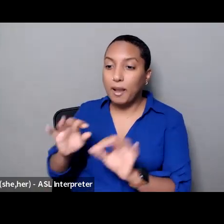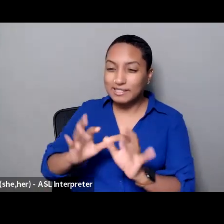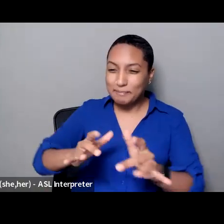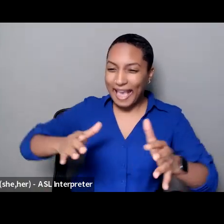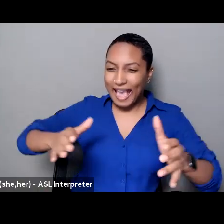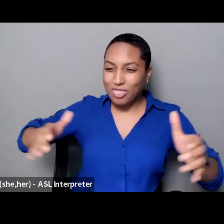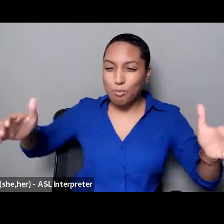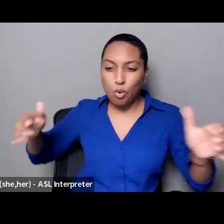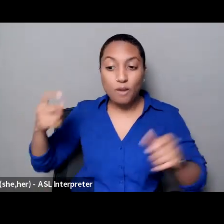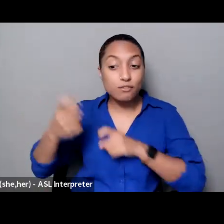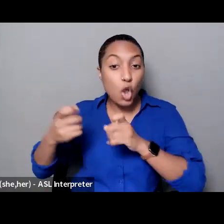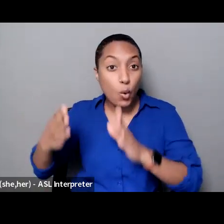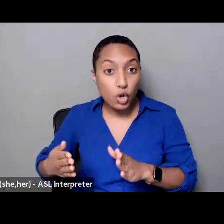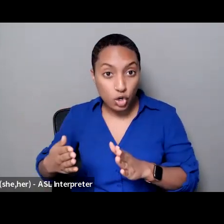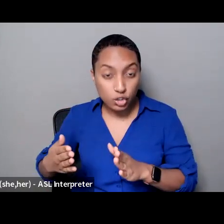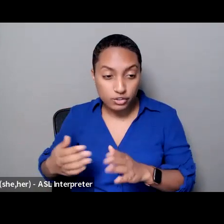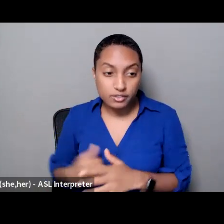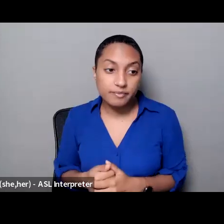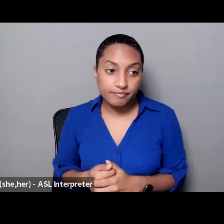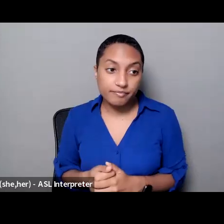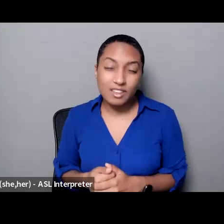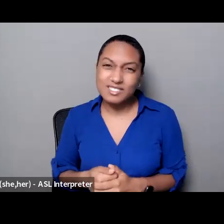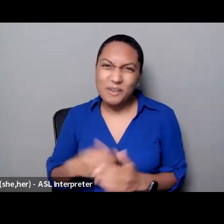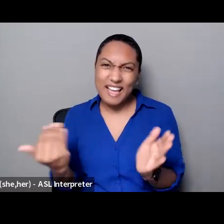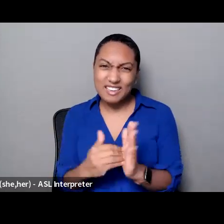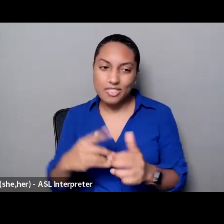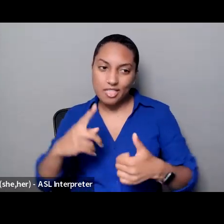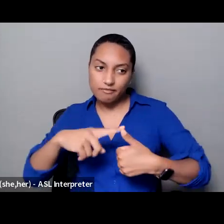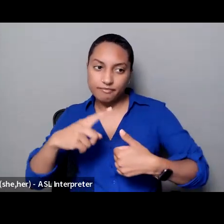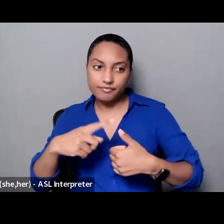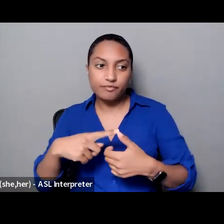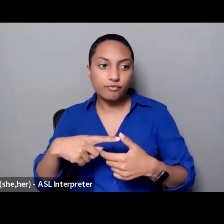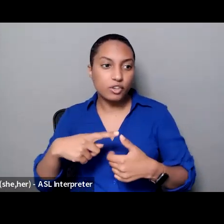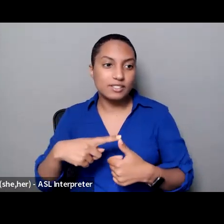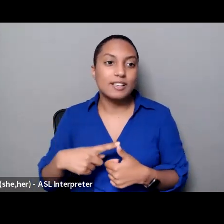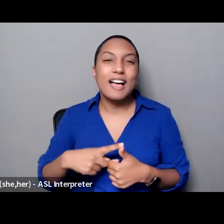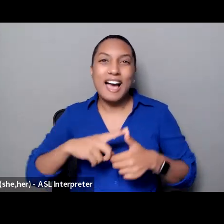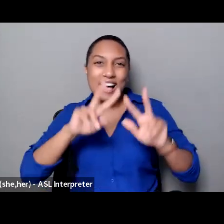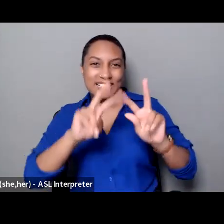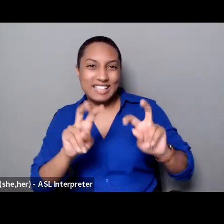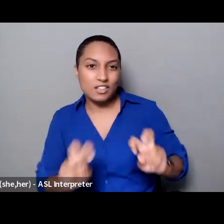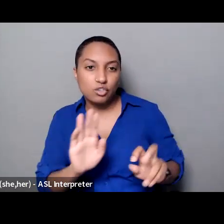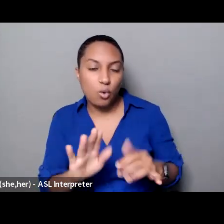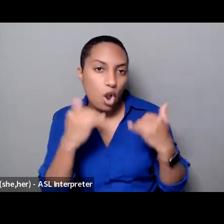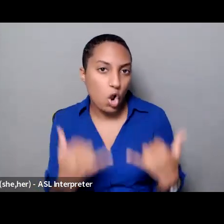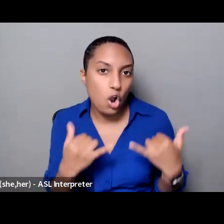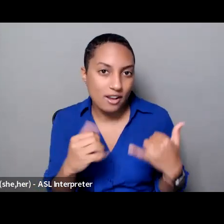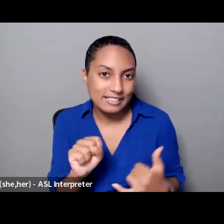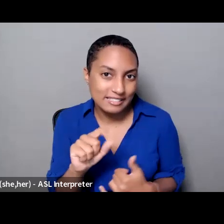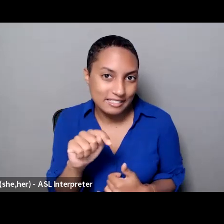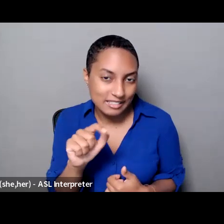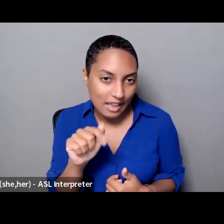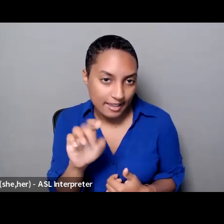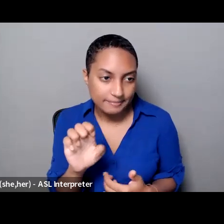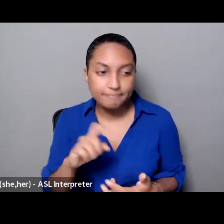step is really trying to assess where you are. And then the next step is really trying to identify where do you want to be in a